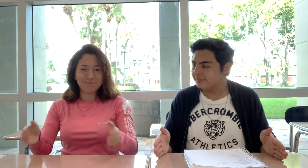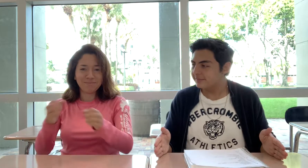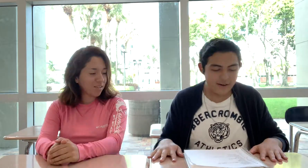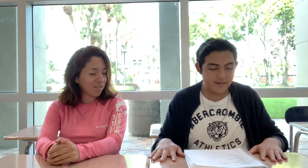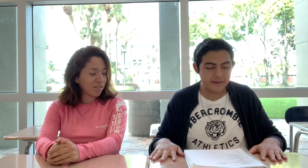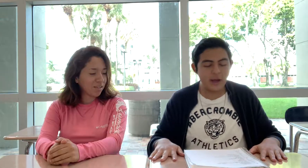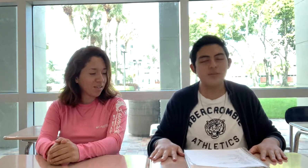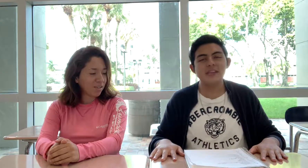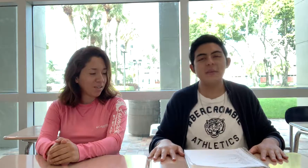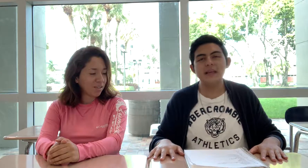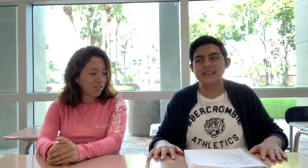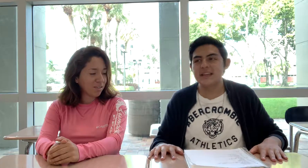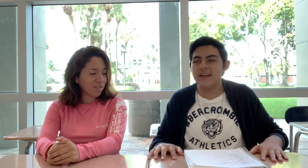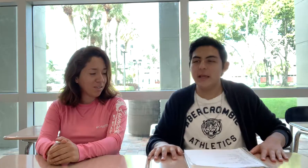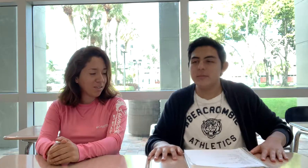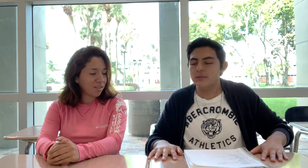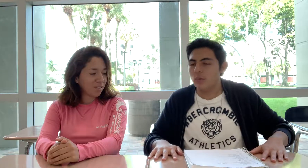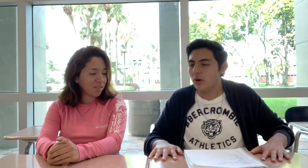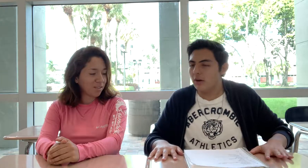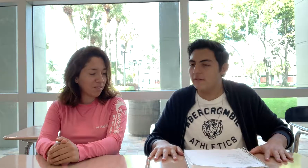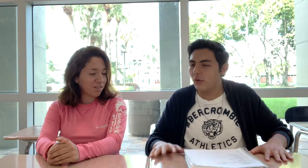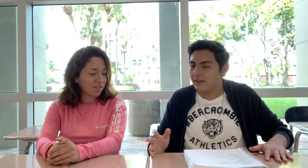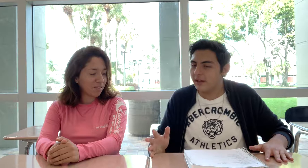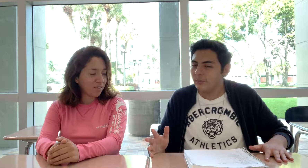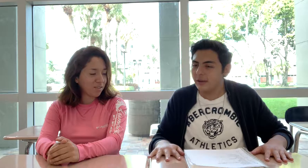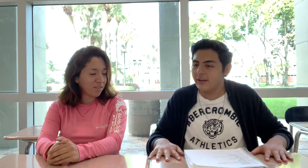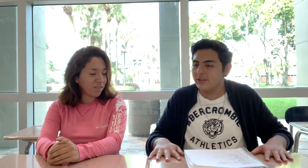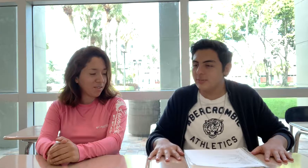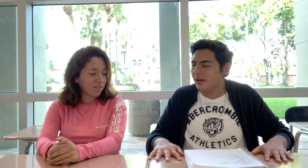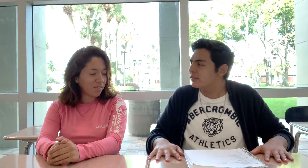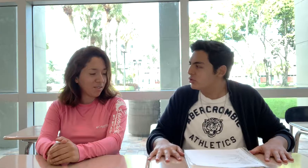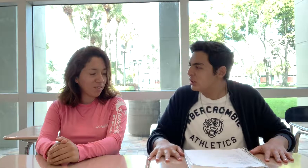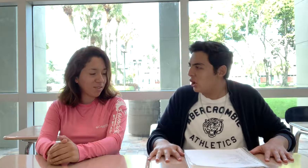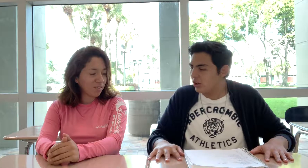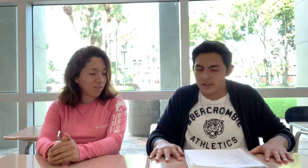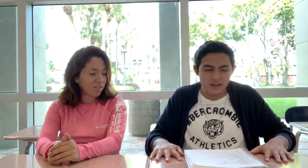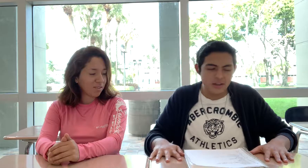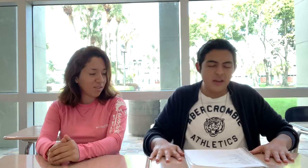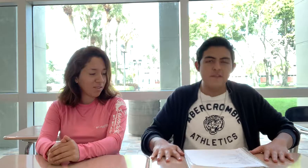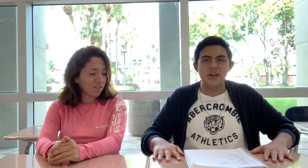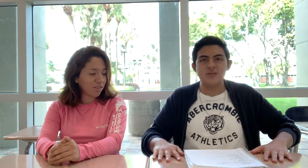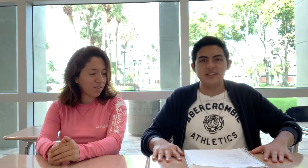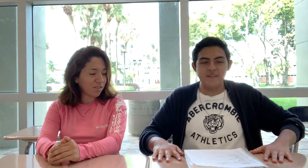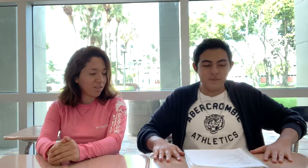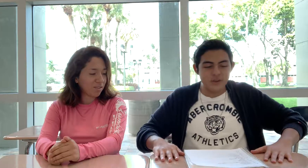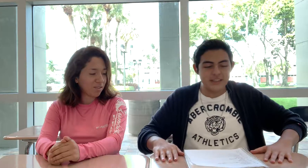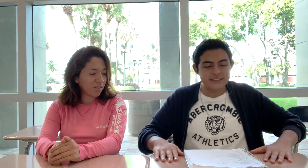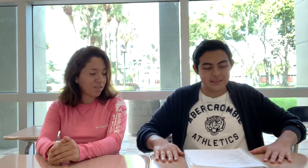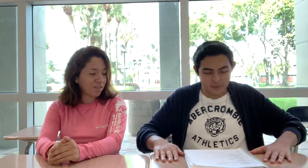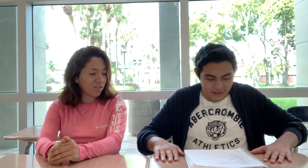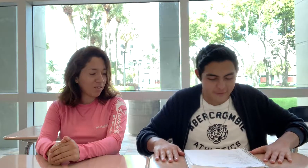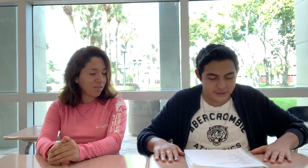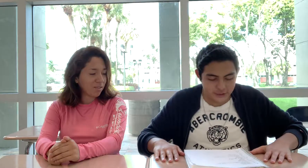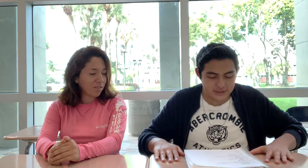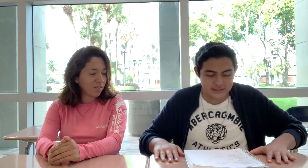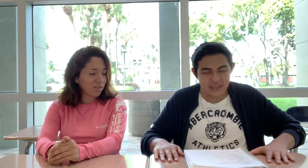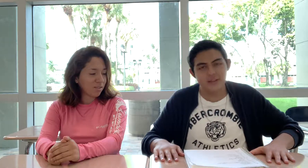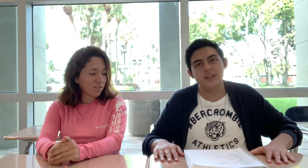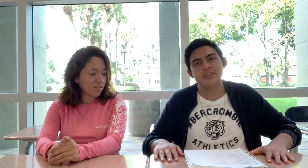Alright. I was going to make signings for Fortnite players but it's really hard. You guys want to see Fortnite characters from Silent Witch?